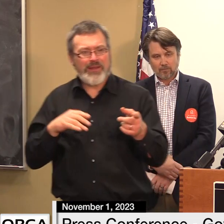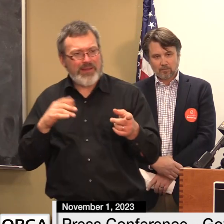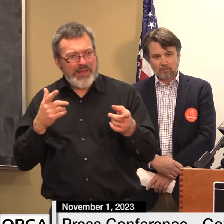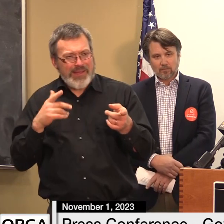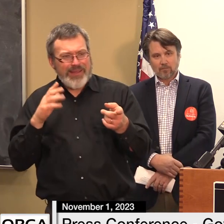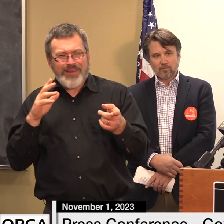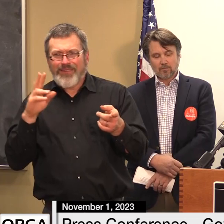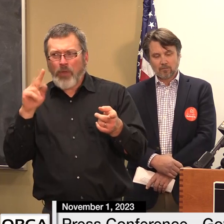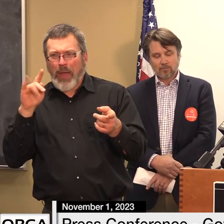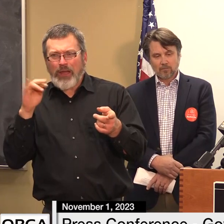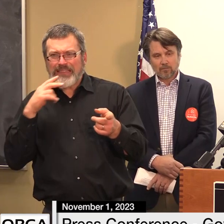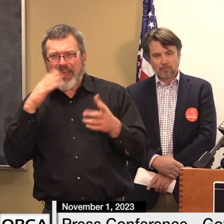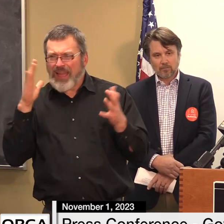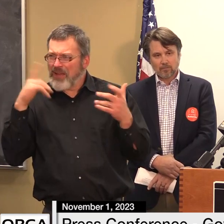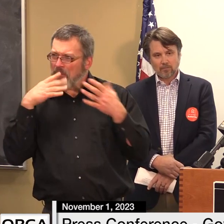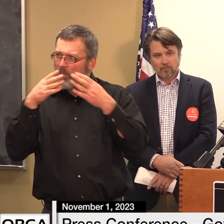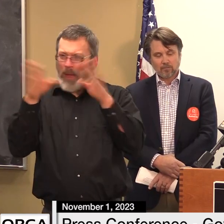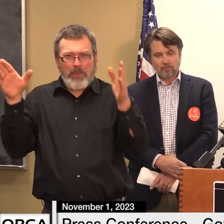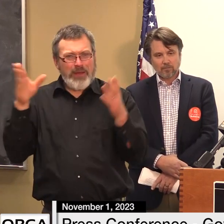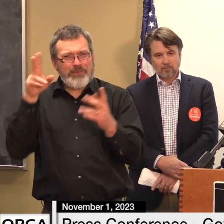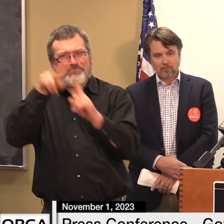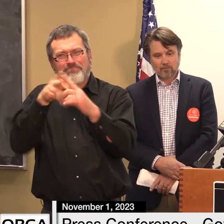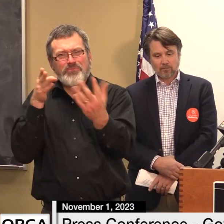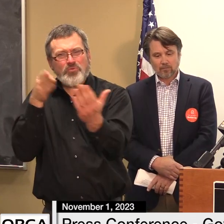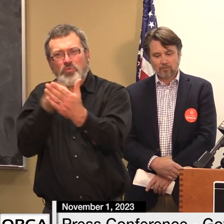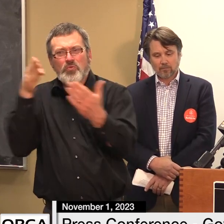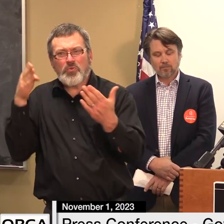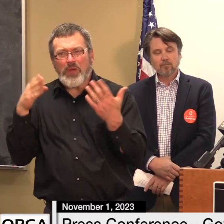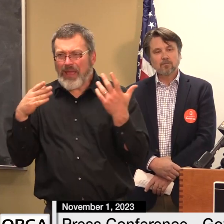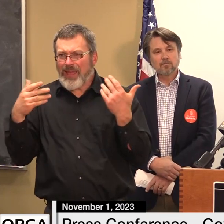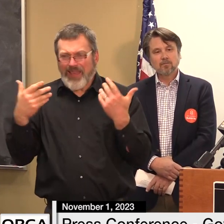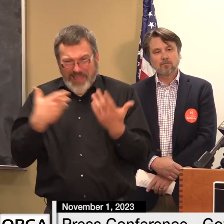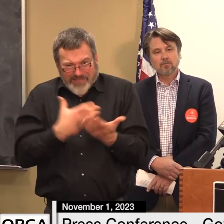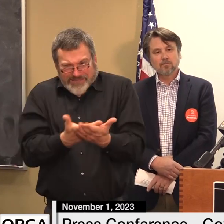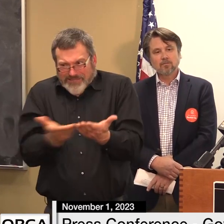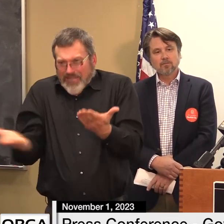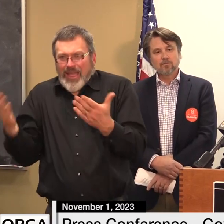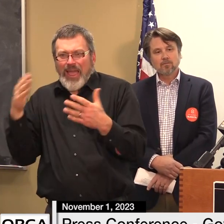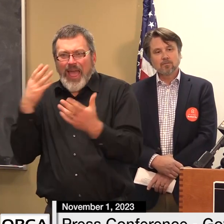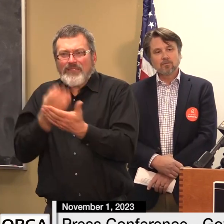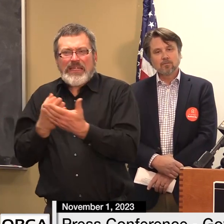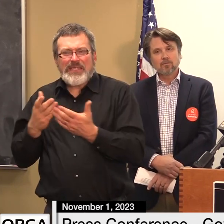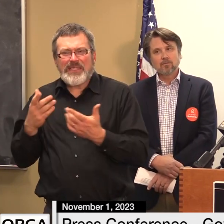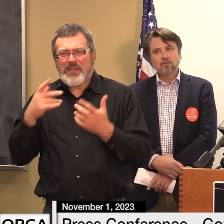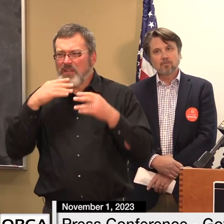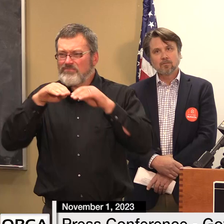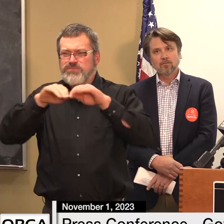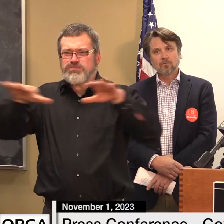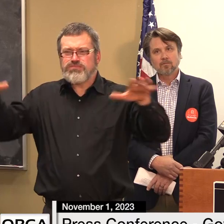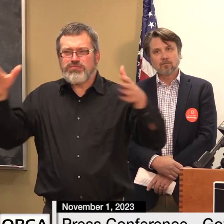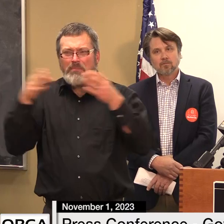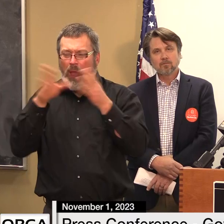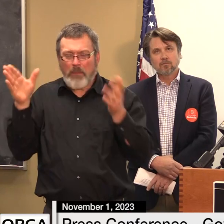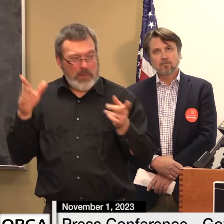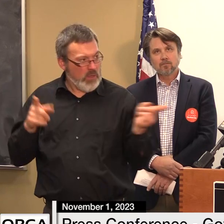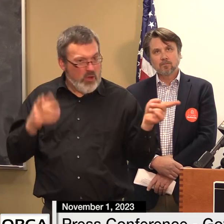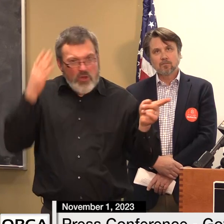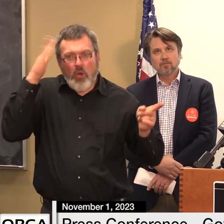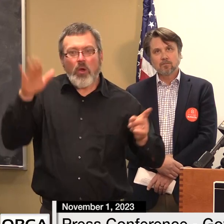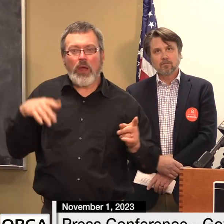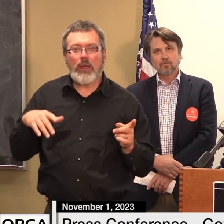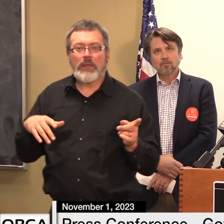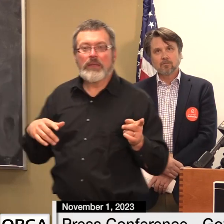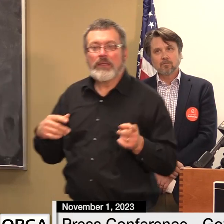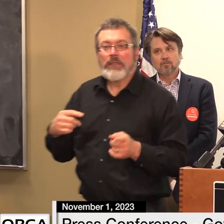There was a lawsuit, and it was public that, you know, a judge had reviewed this evidence, called it horrific. Like, why didn't you take an interest? Yeah, well, we did take an interest.